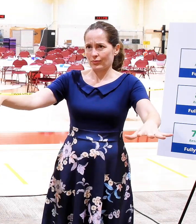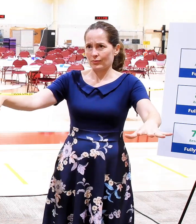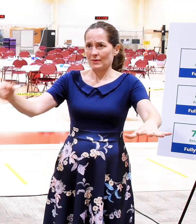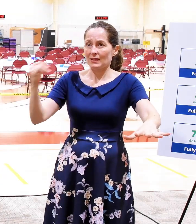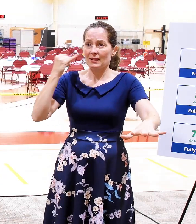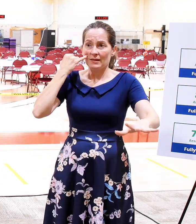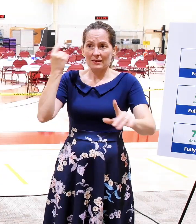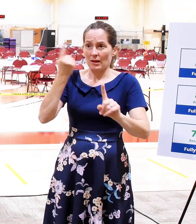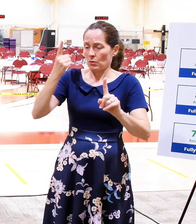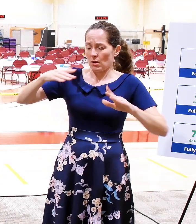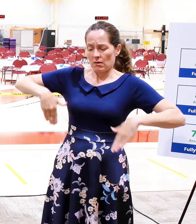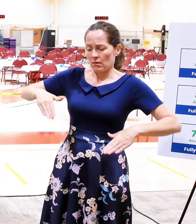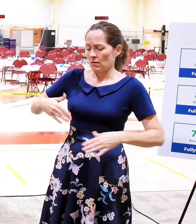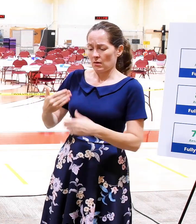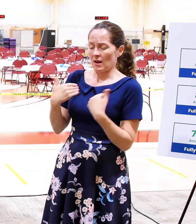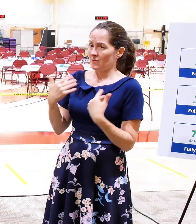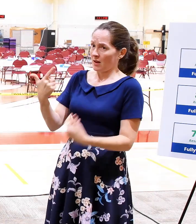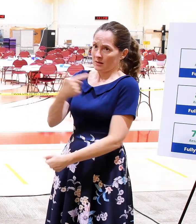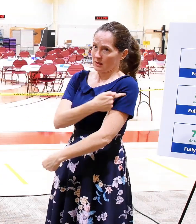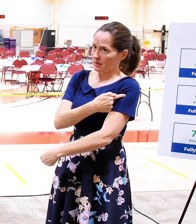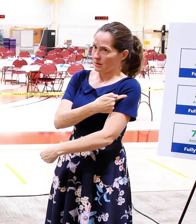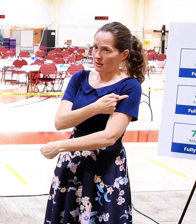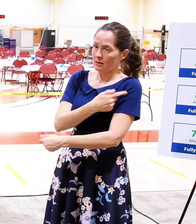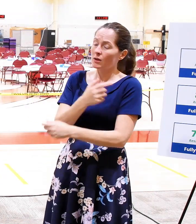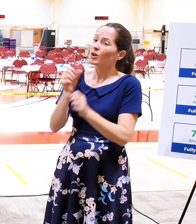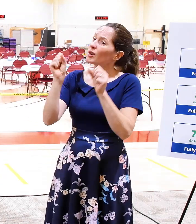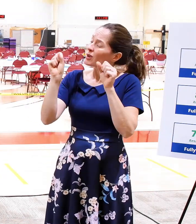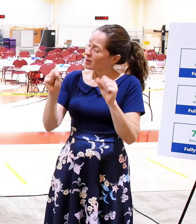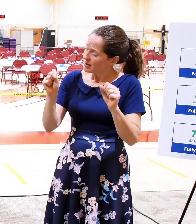for hospitalization and death.